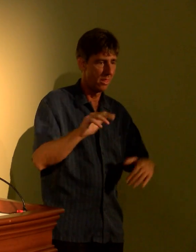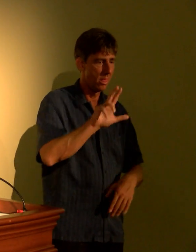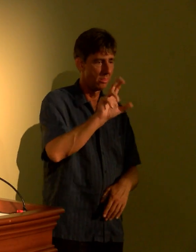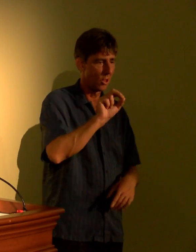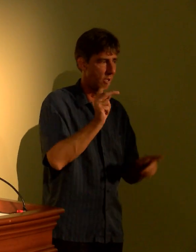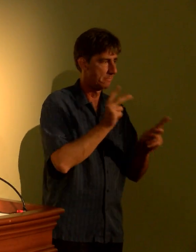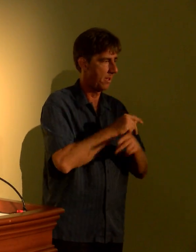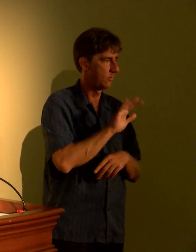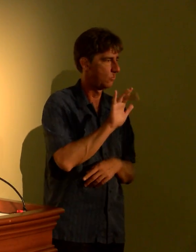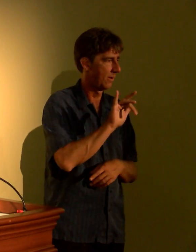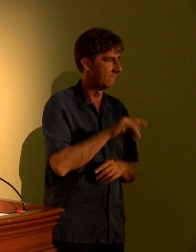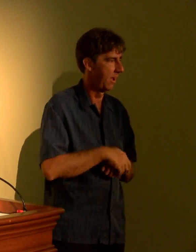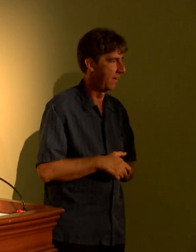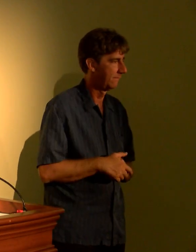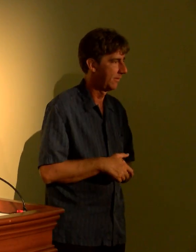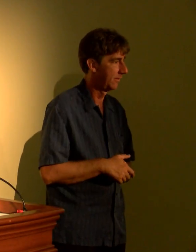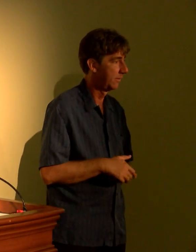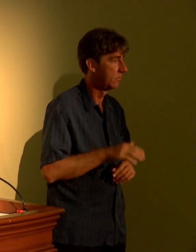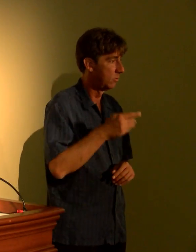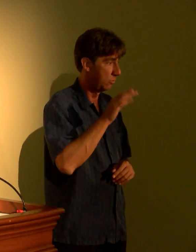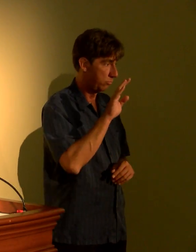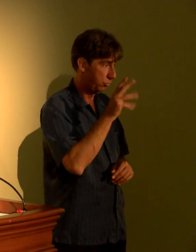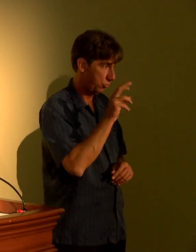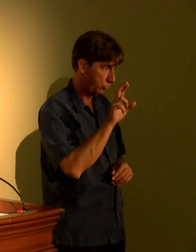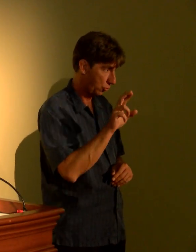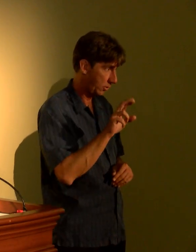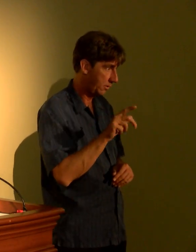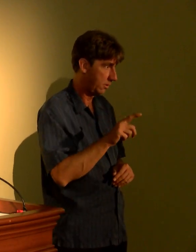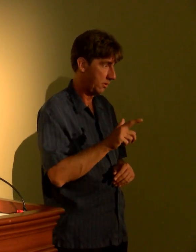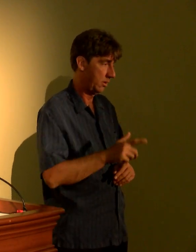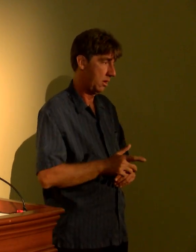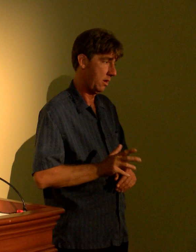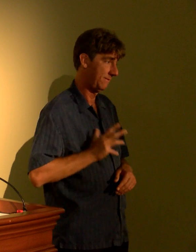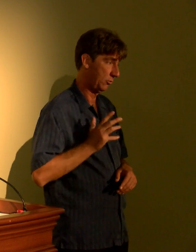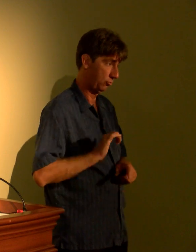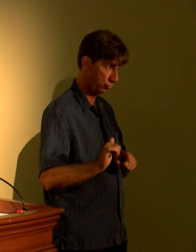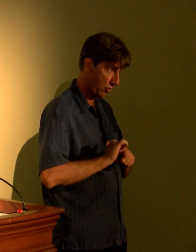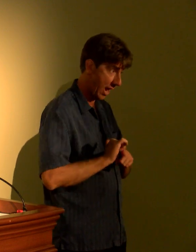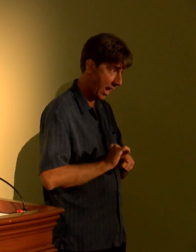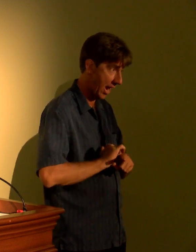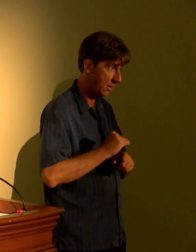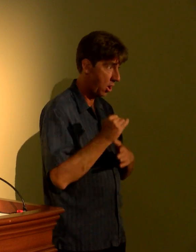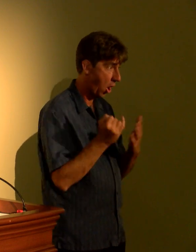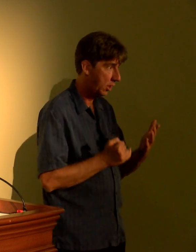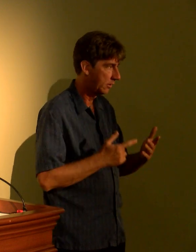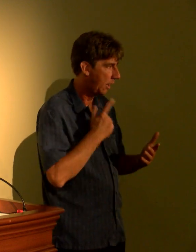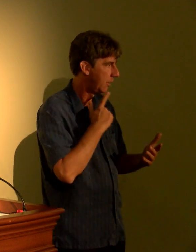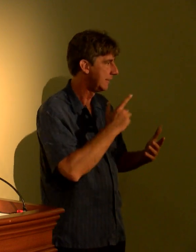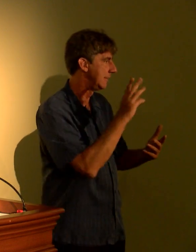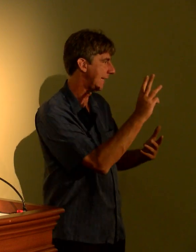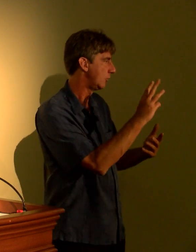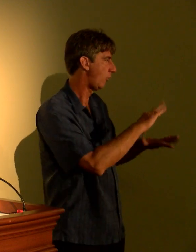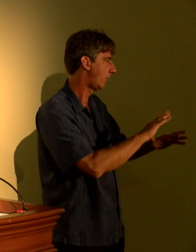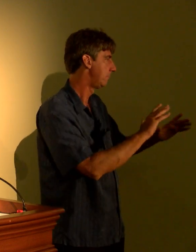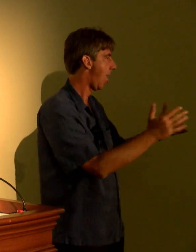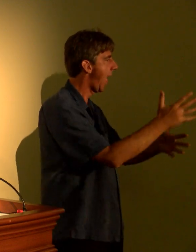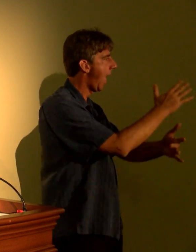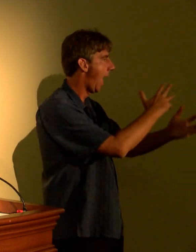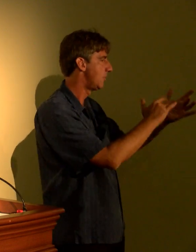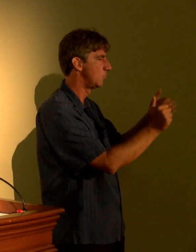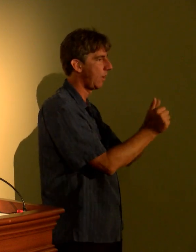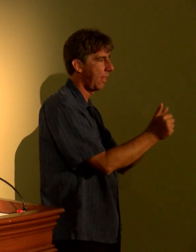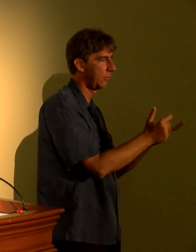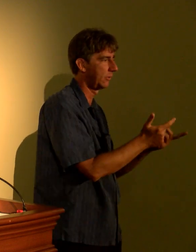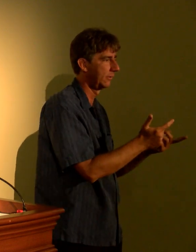And unlike a trained artist, Brewster could not show six children naturalistically playing together in a dining room or living room